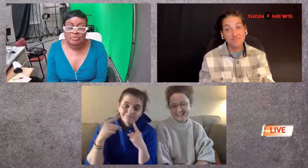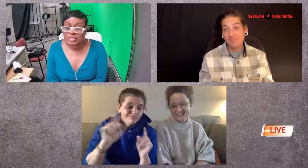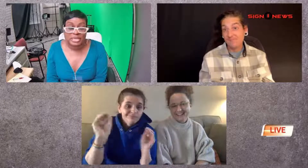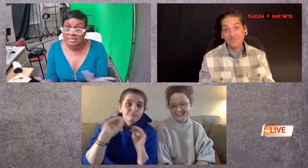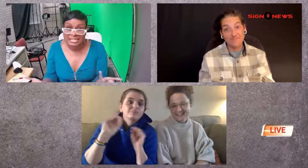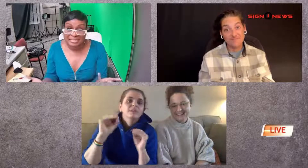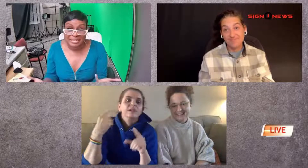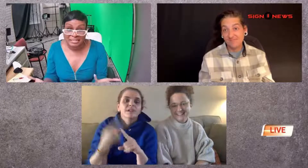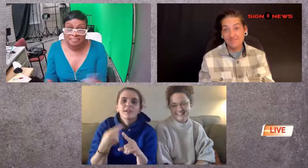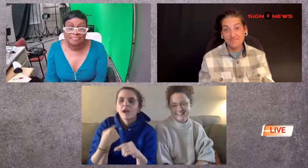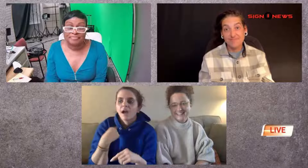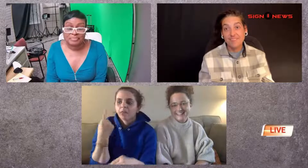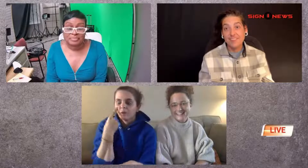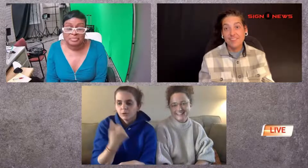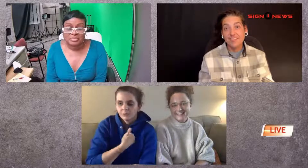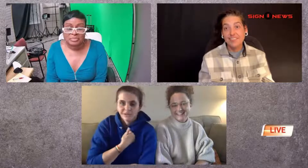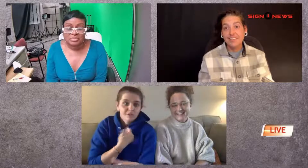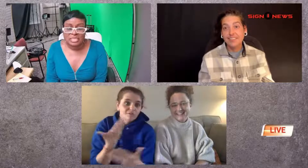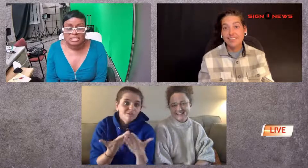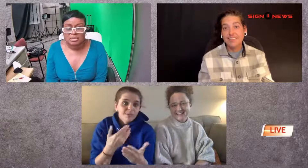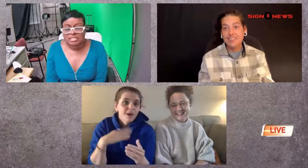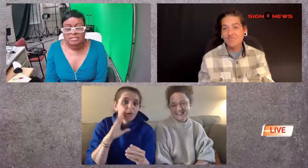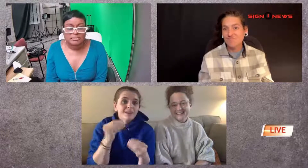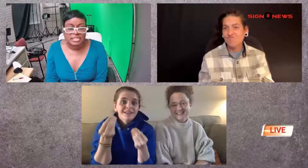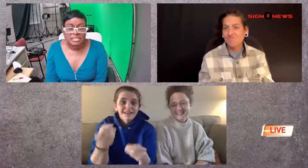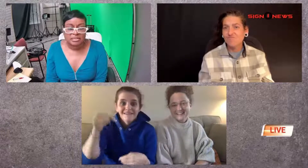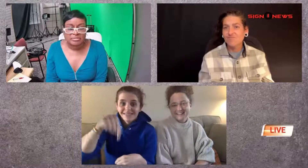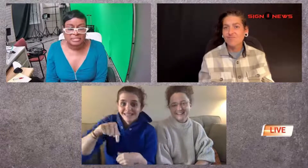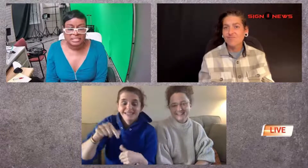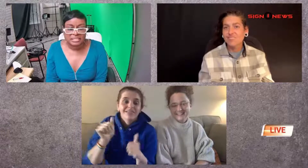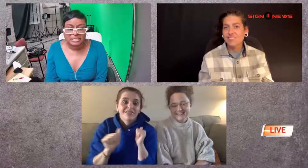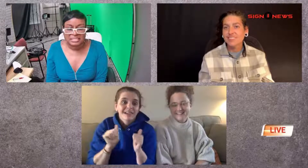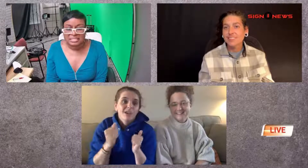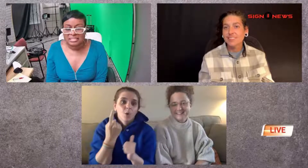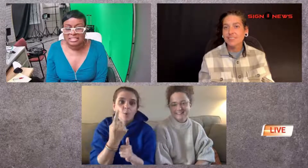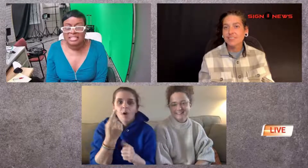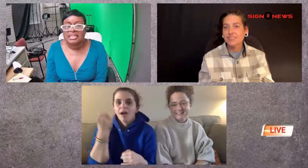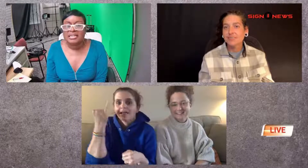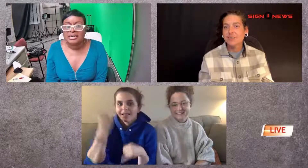So 4 times I didn't get it. And so I thought to myself,